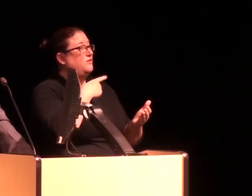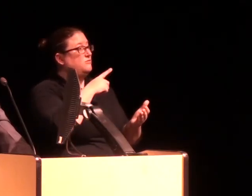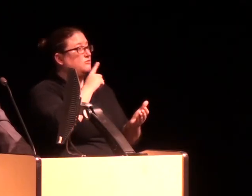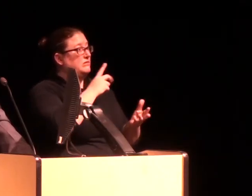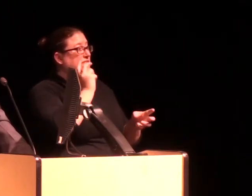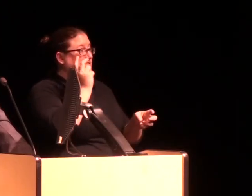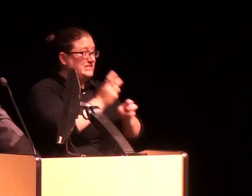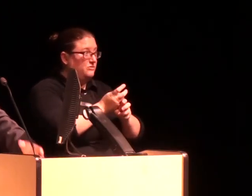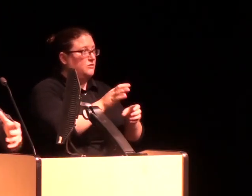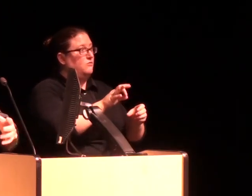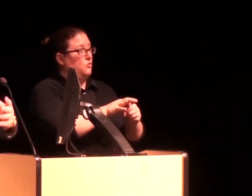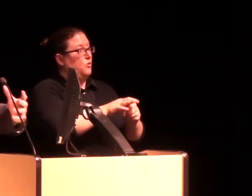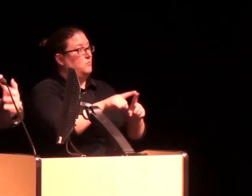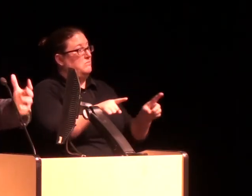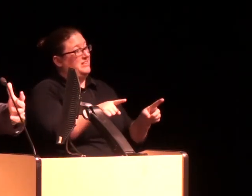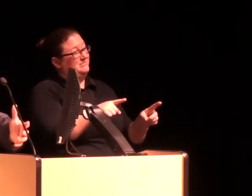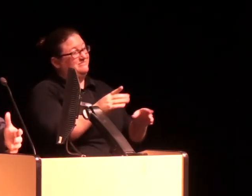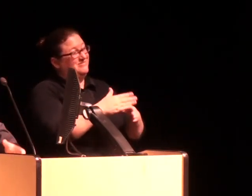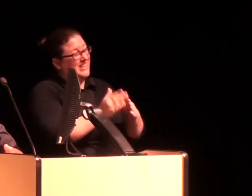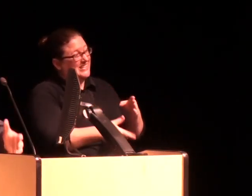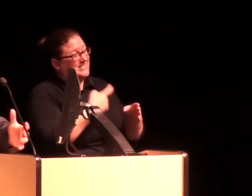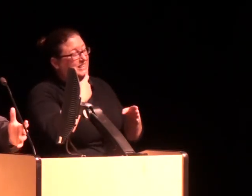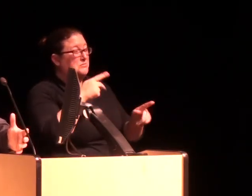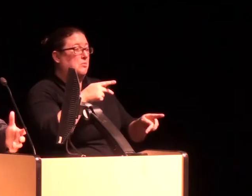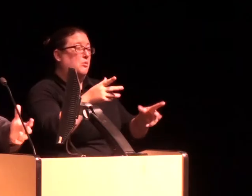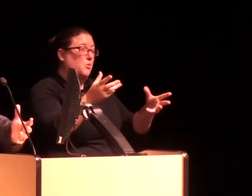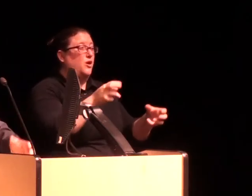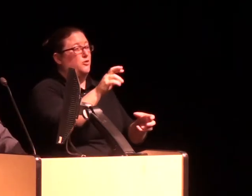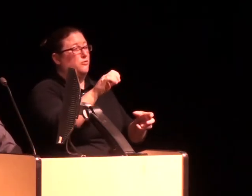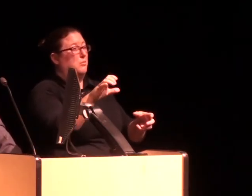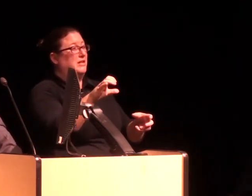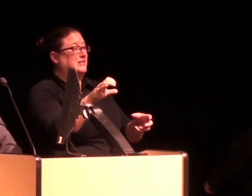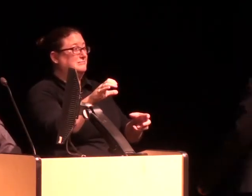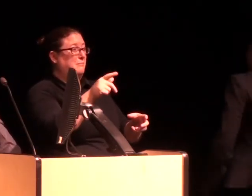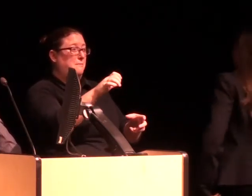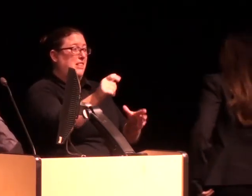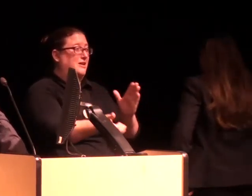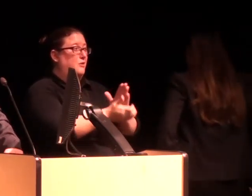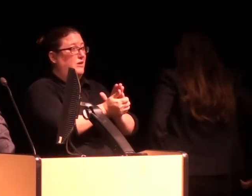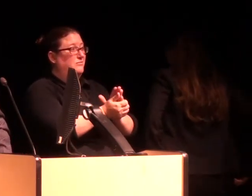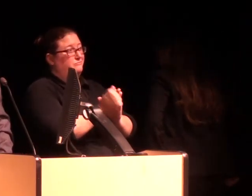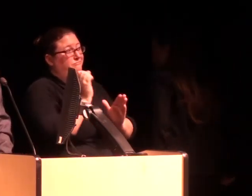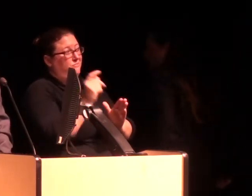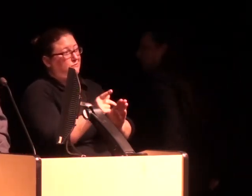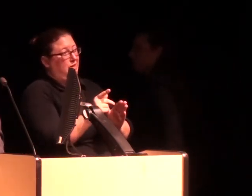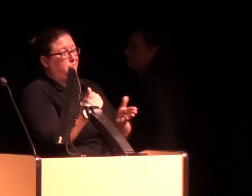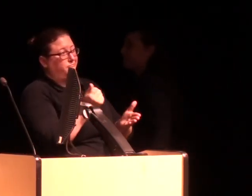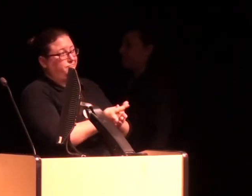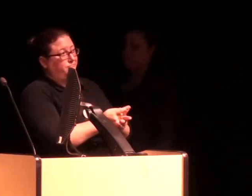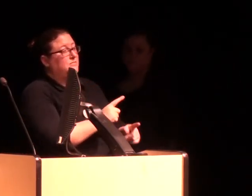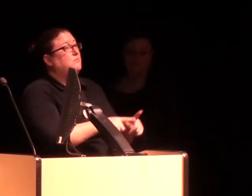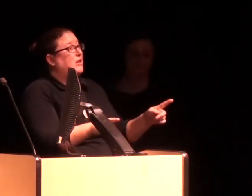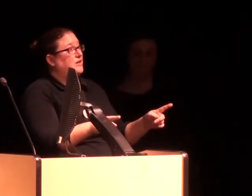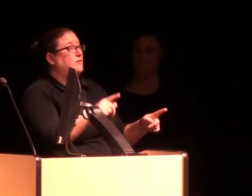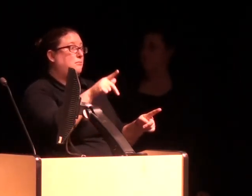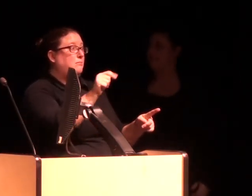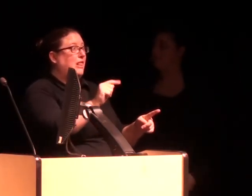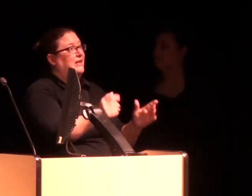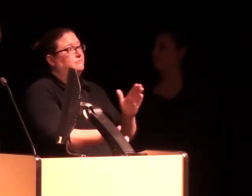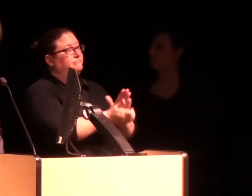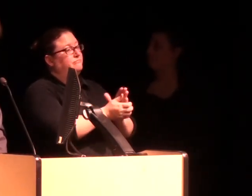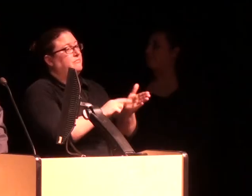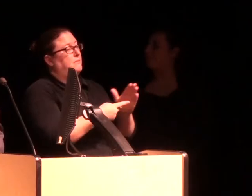very difficult vote, but at the end more people say, okay, we want a republic even with the Platt Amendment. But since the Platt Amendment, now you have